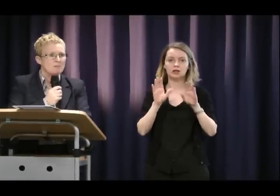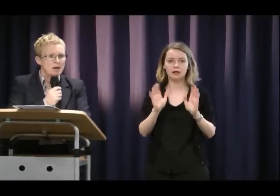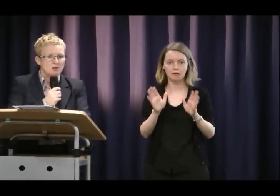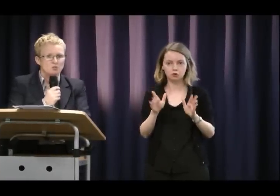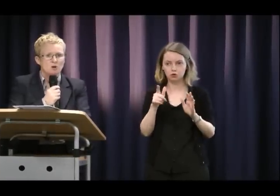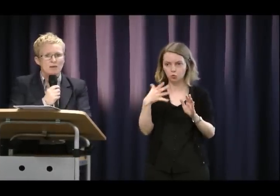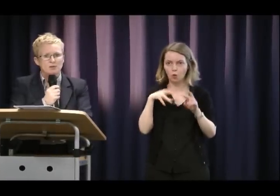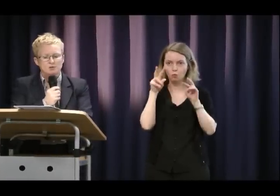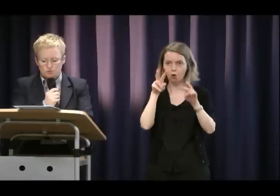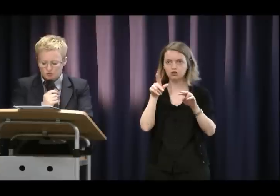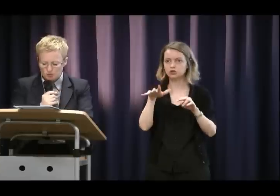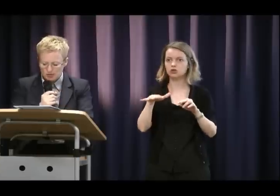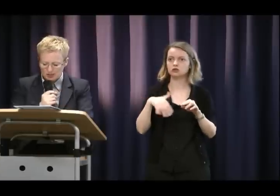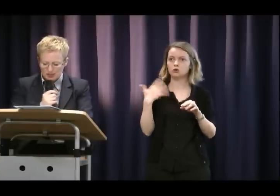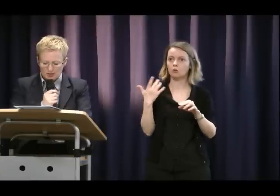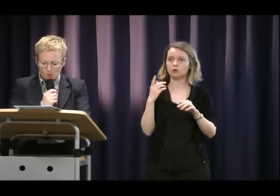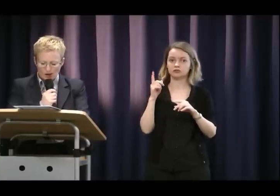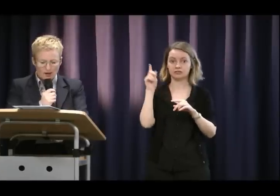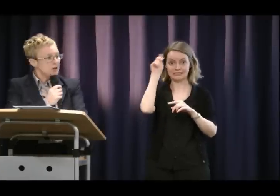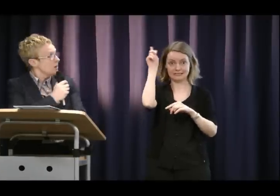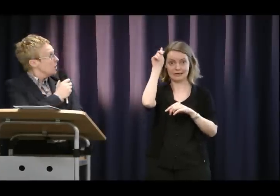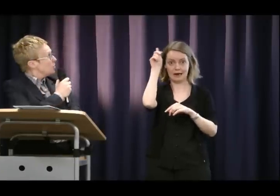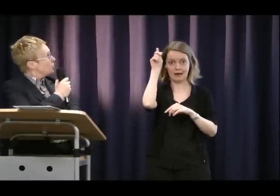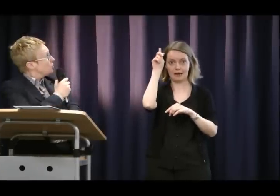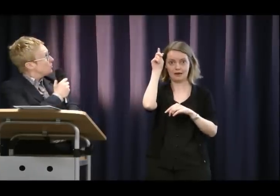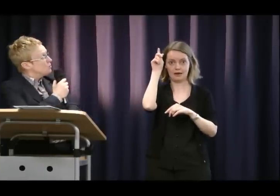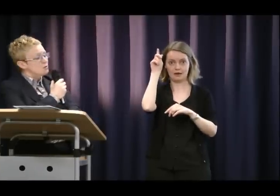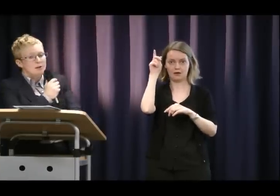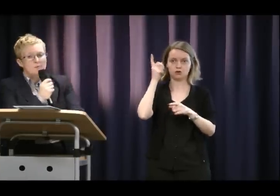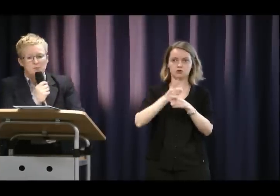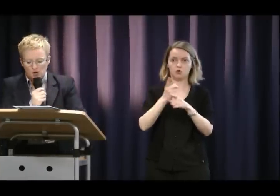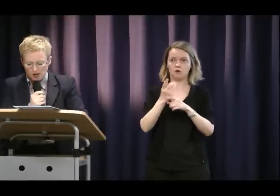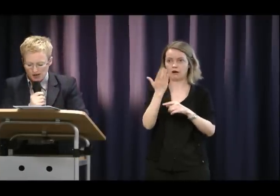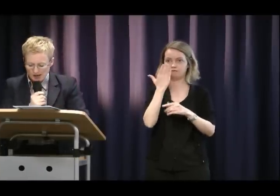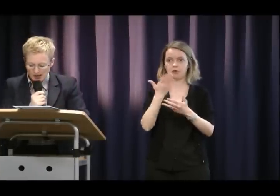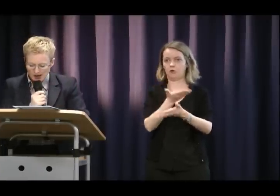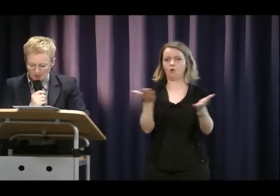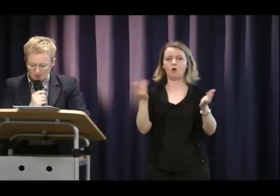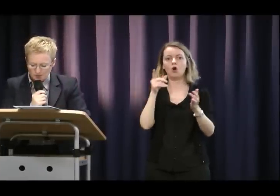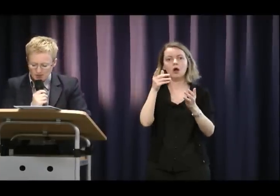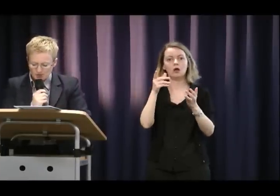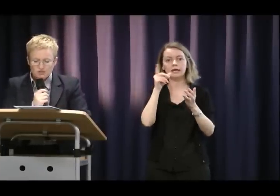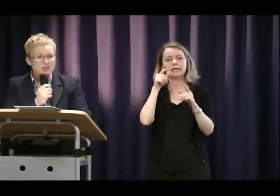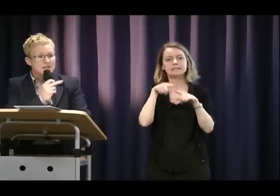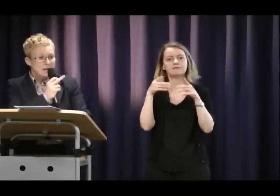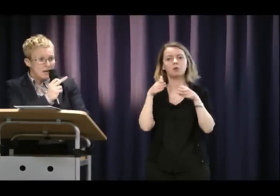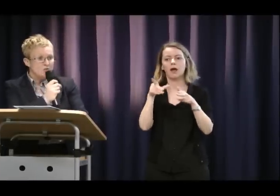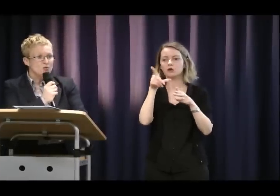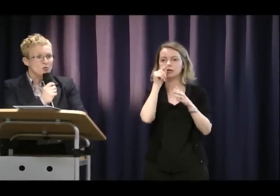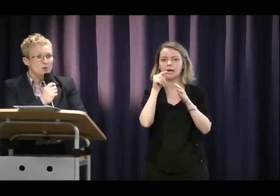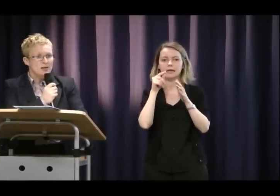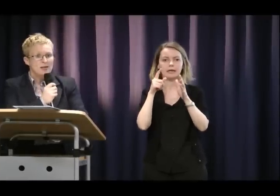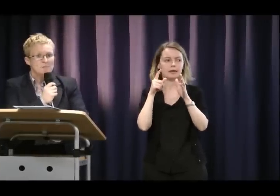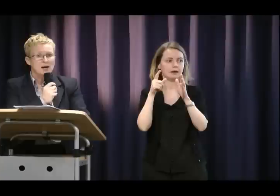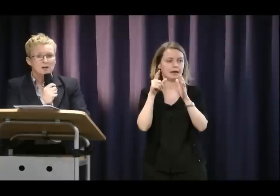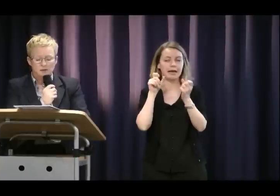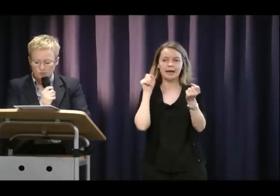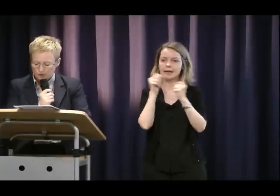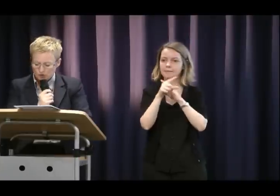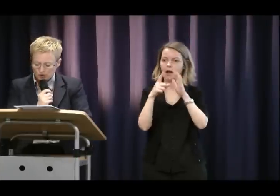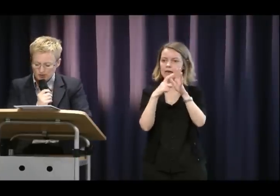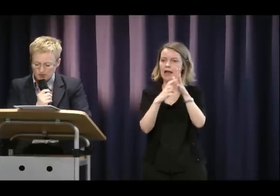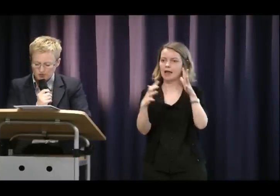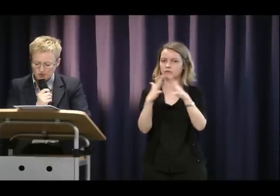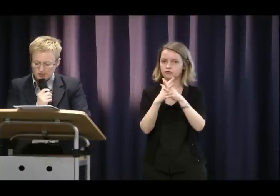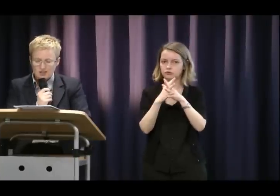happening and you'd rather contribute in another way, you can do that by sending Andrew an email, and